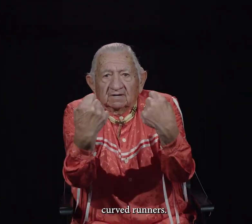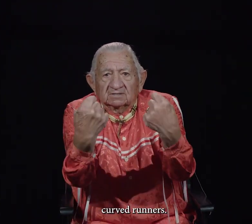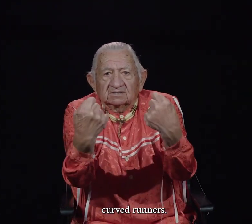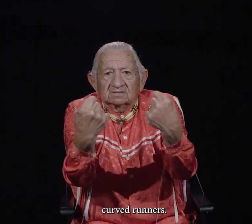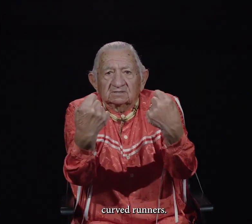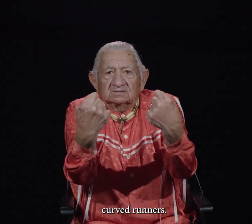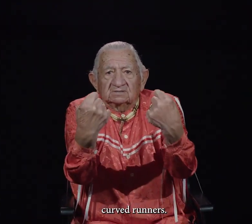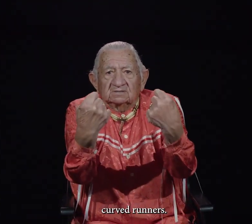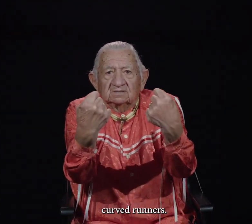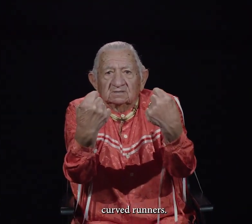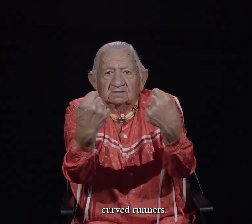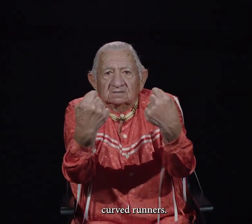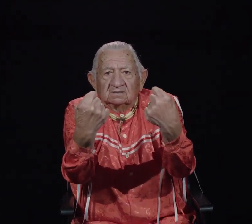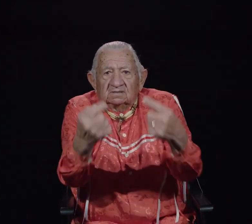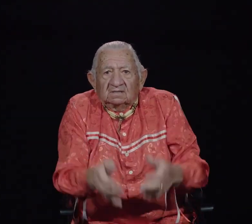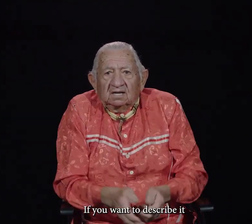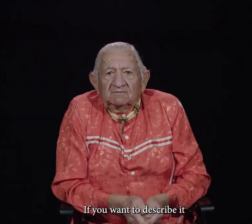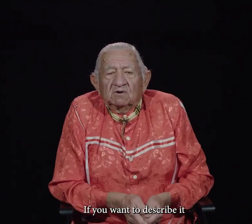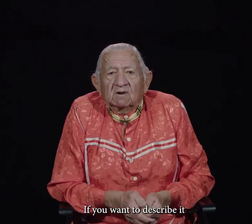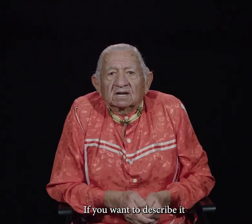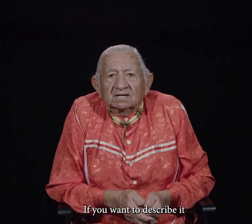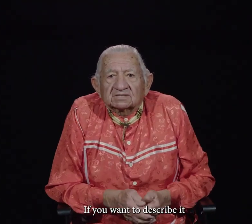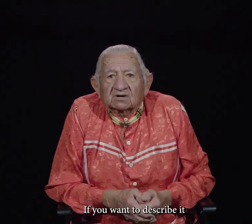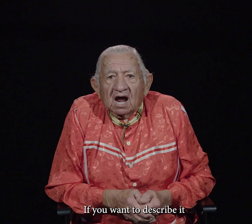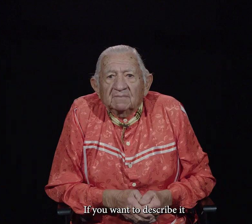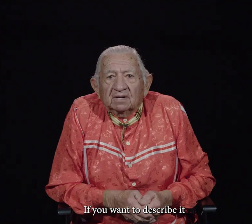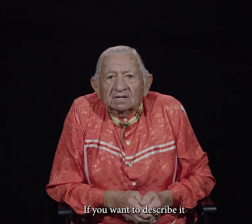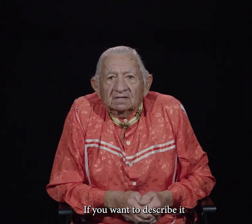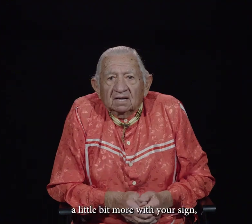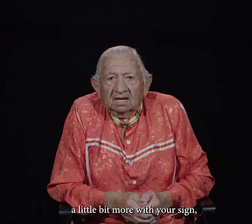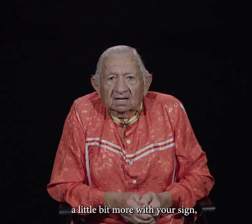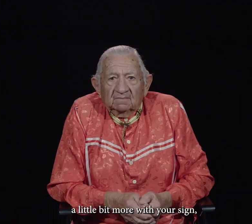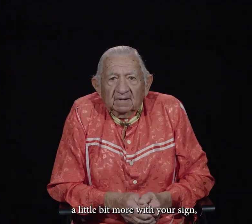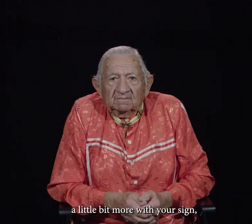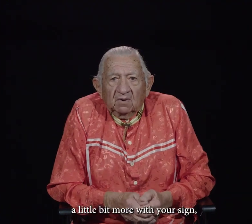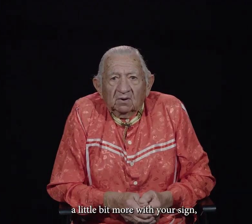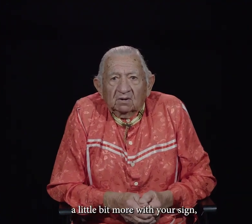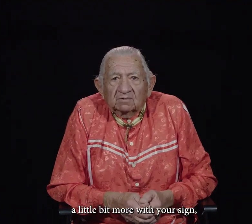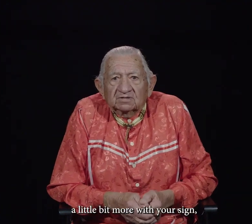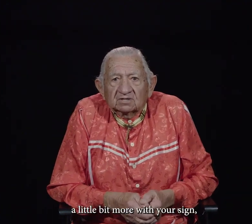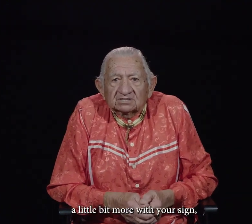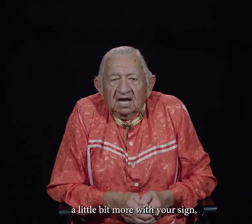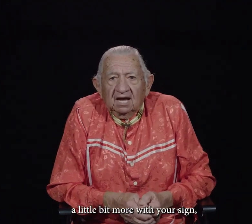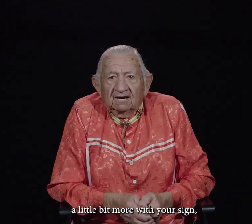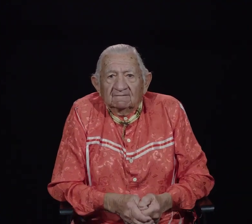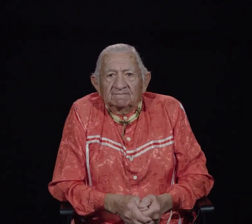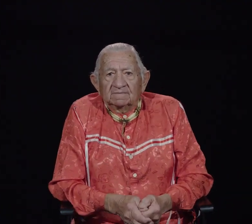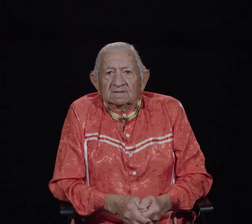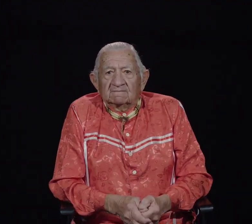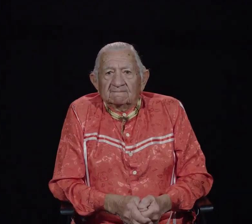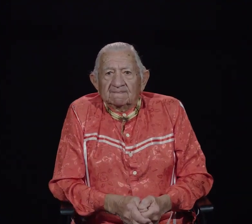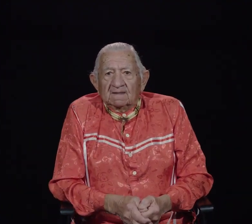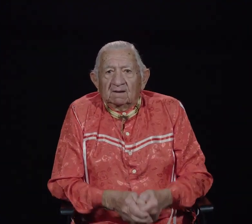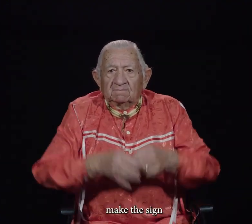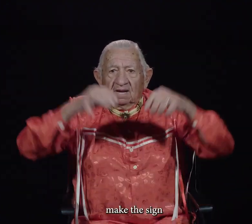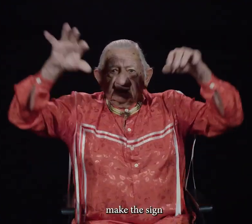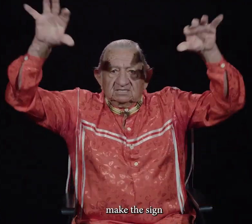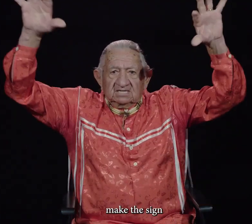runners. If you want to describe it a little bit more with your sign, make the